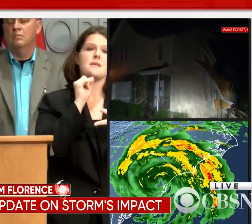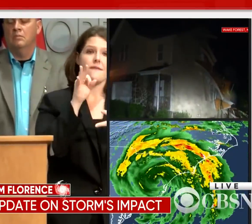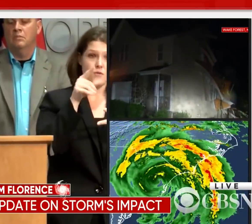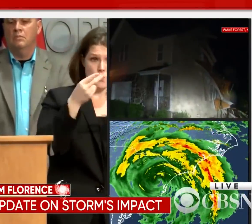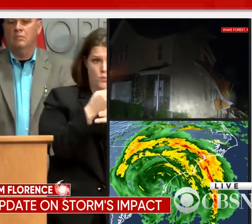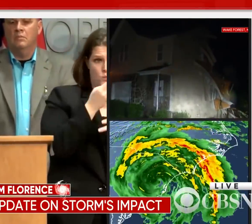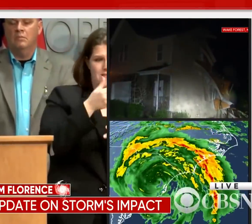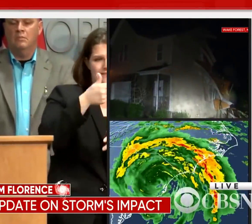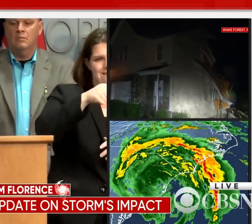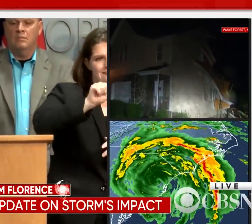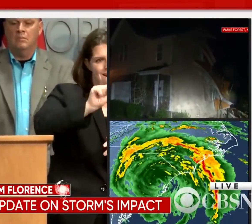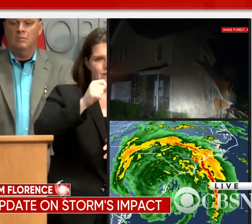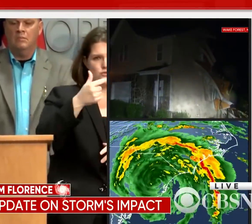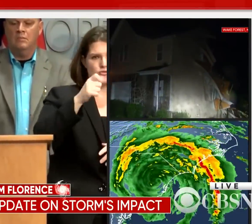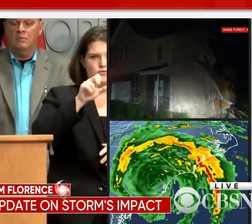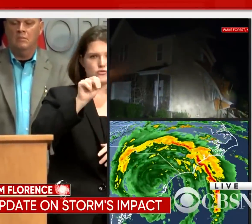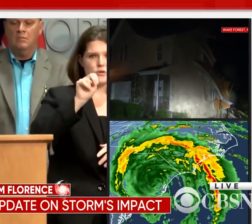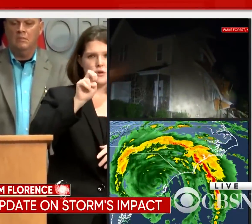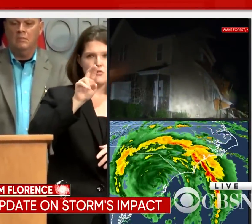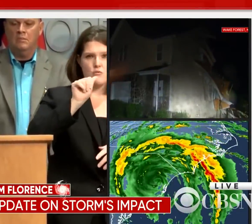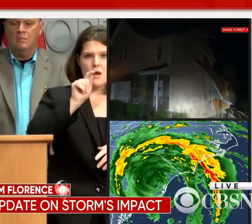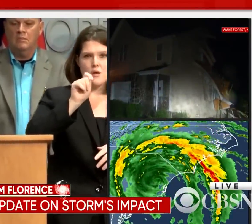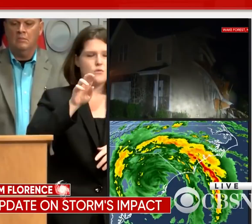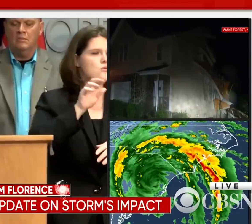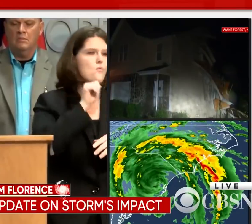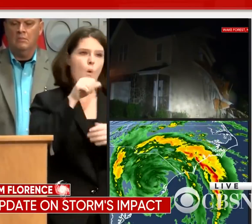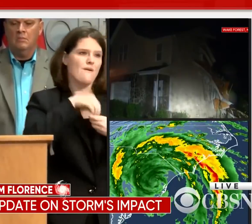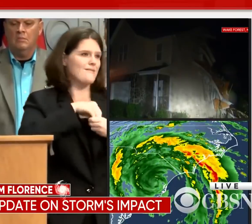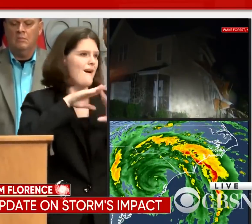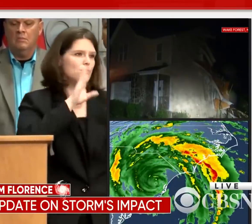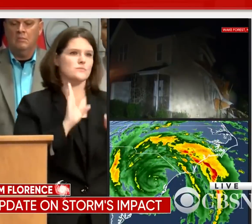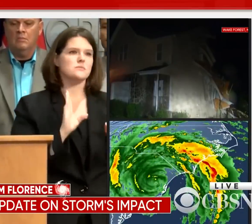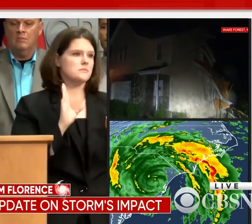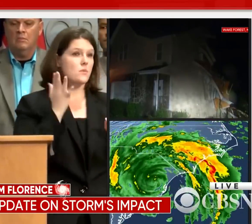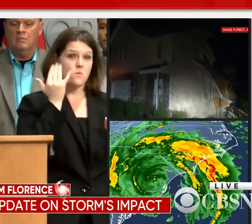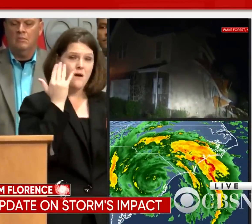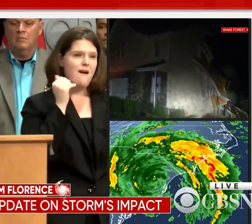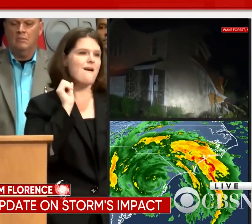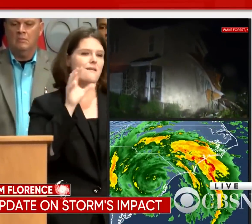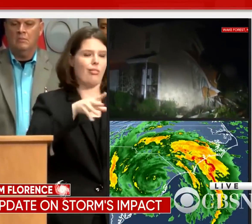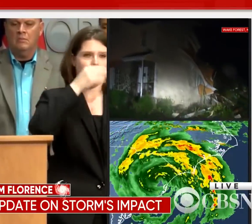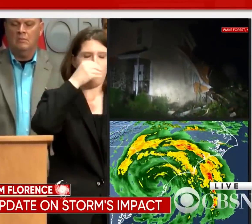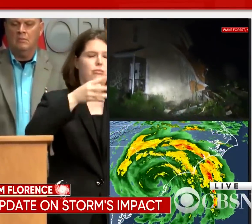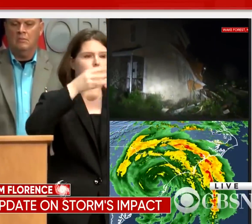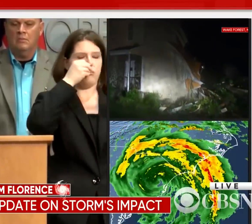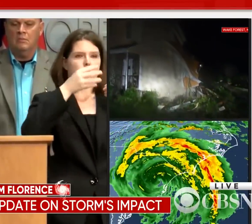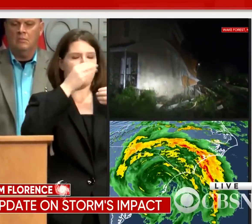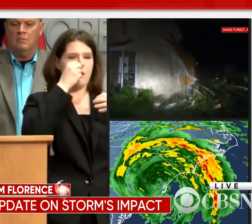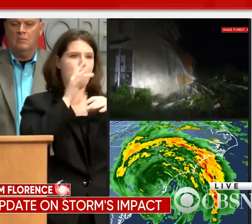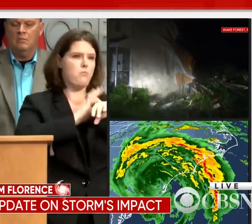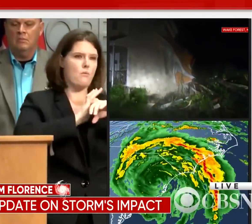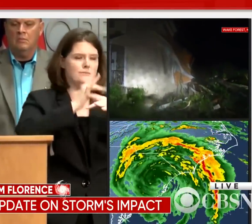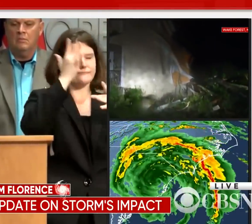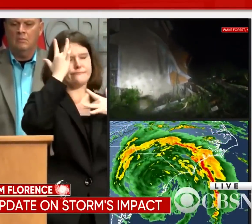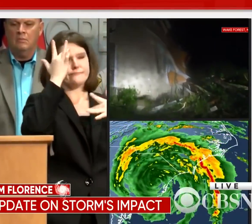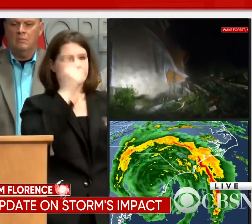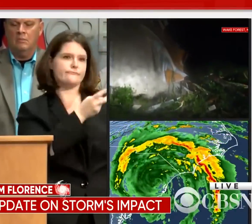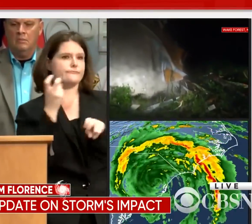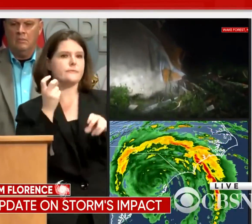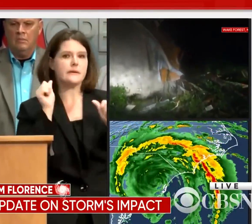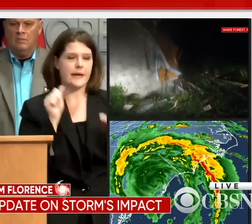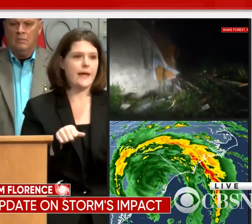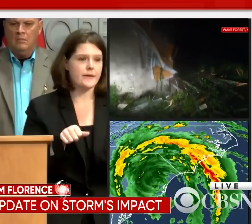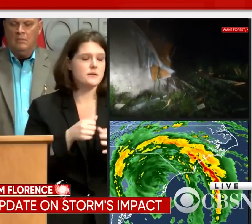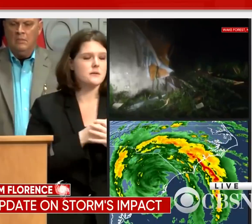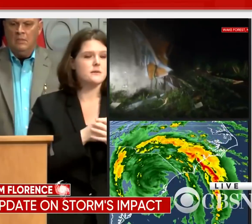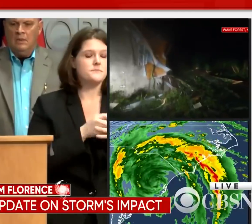not using those inside. The carbon monoxide from those could be poisonous. And then lastly, as we